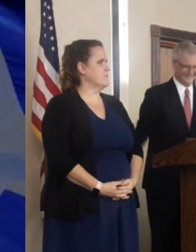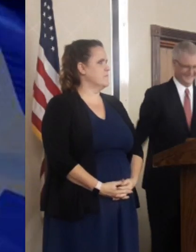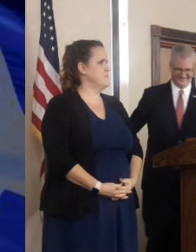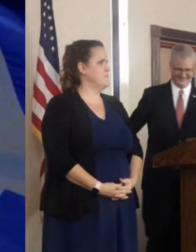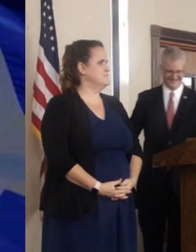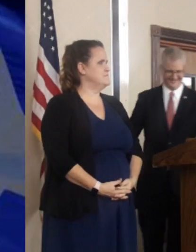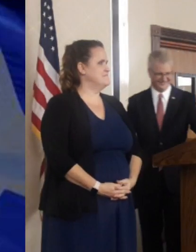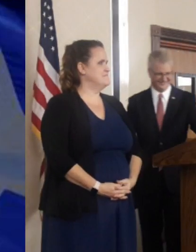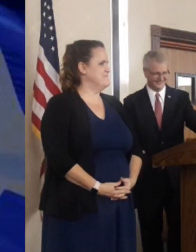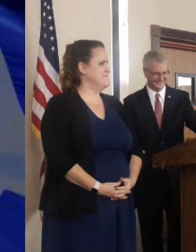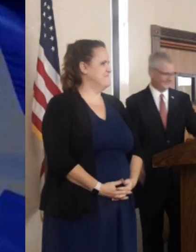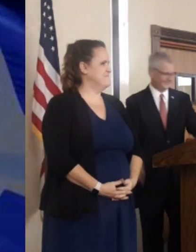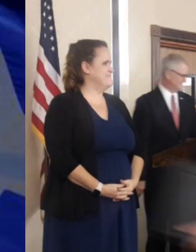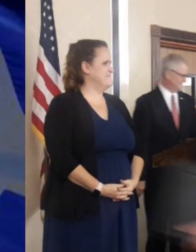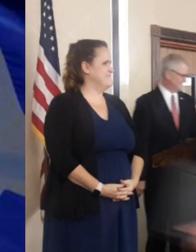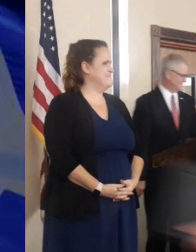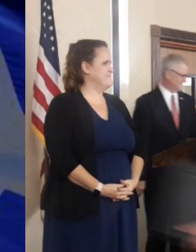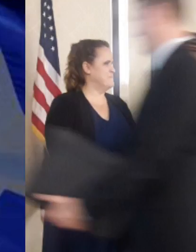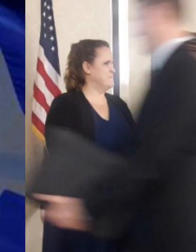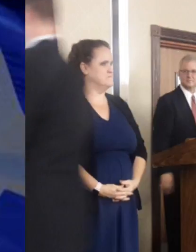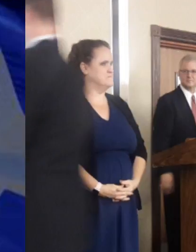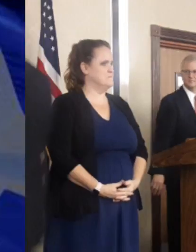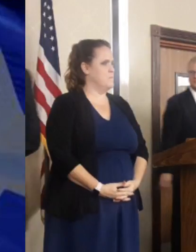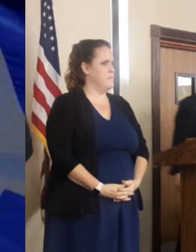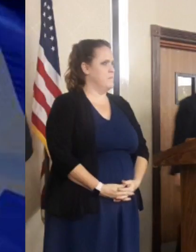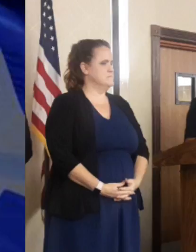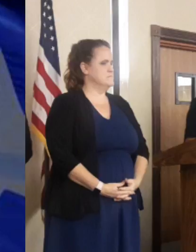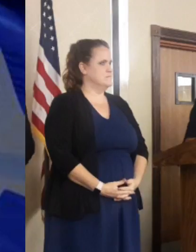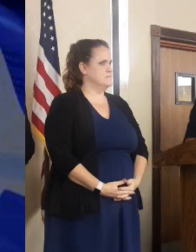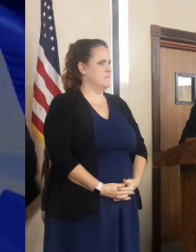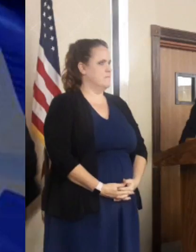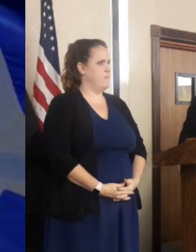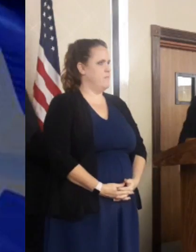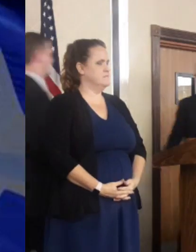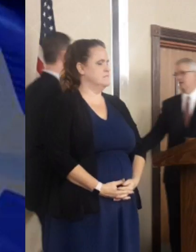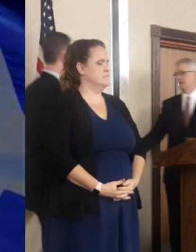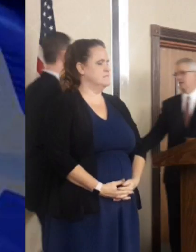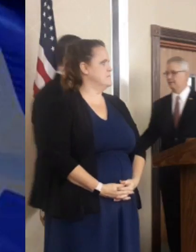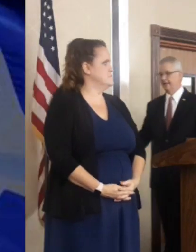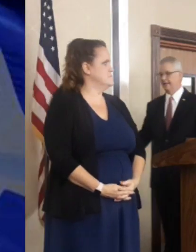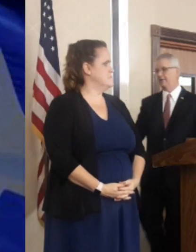That's for you. Plug it in.